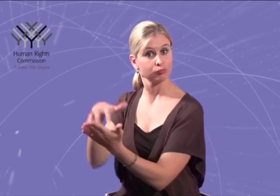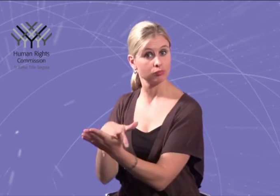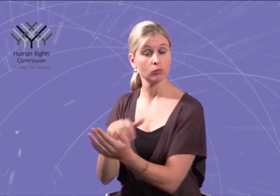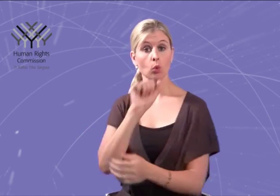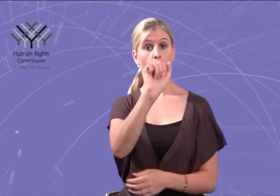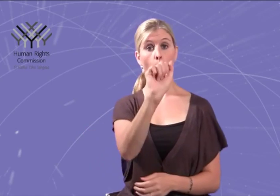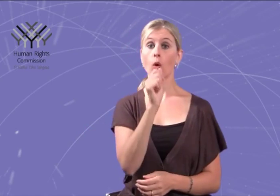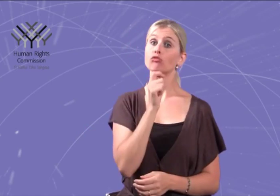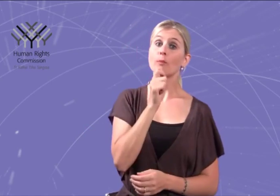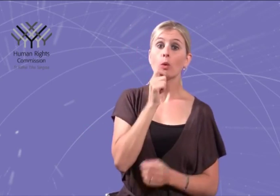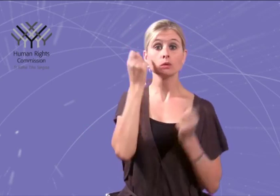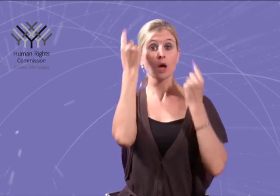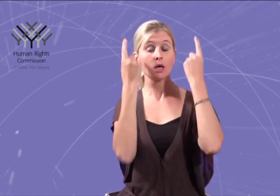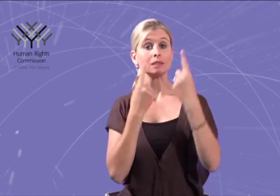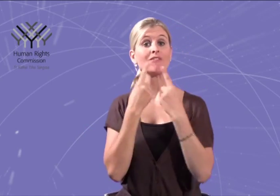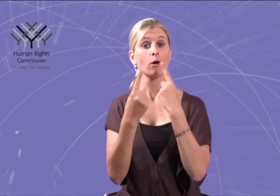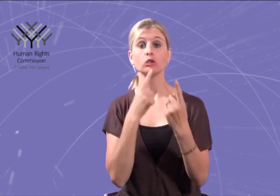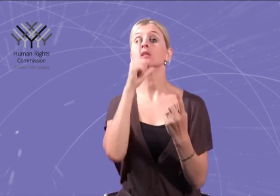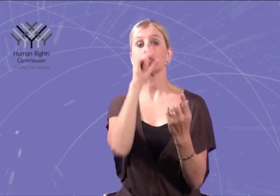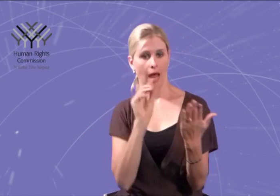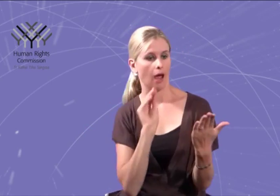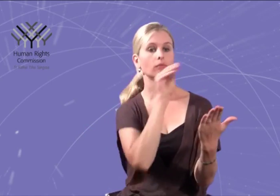These reports will be sent to the UN.